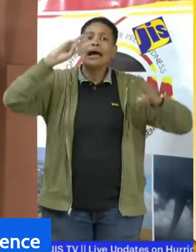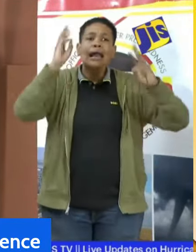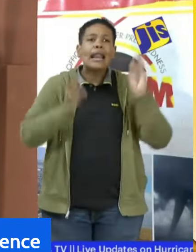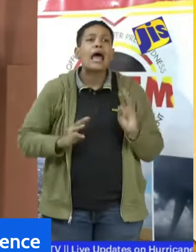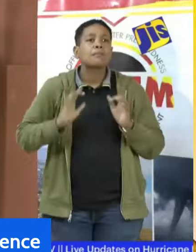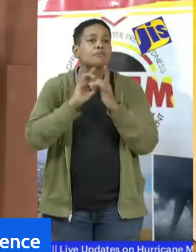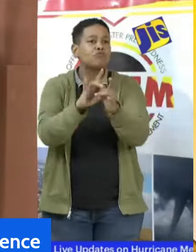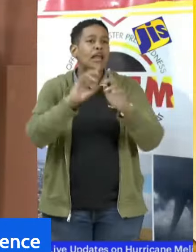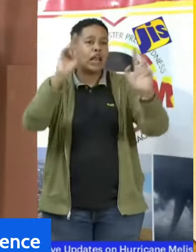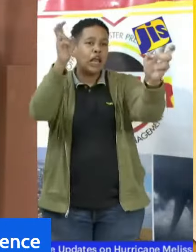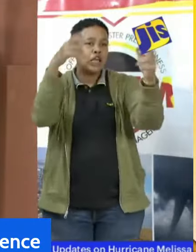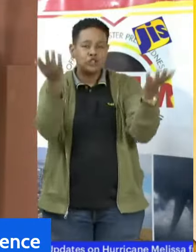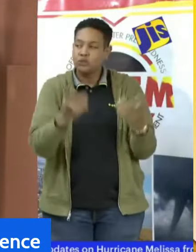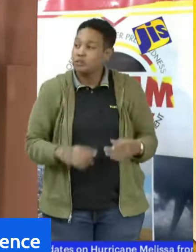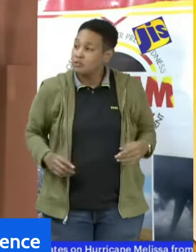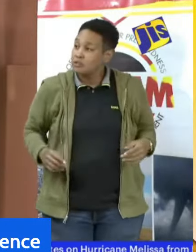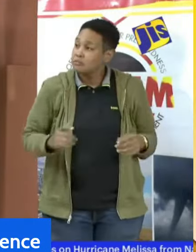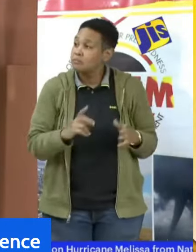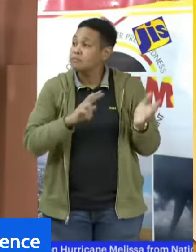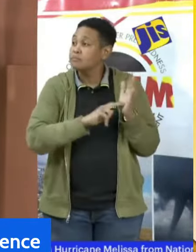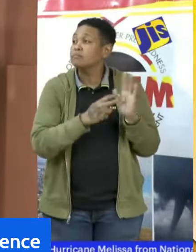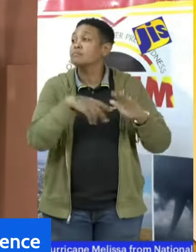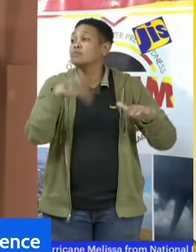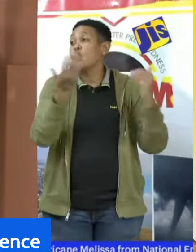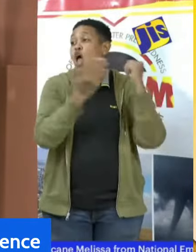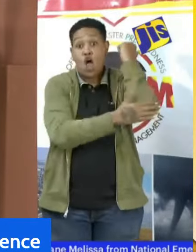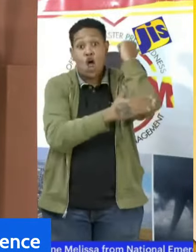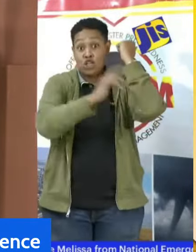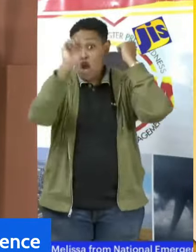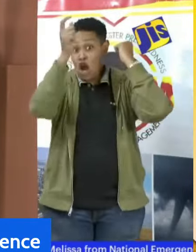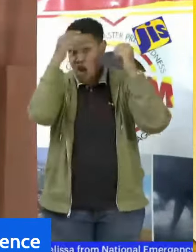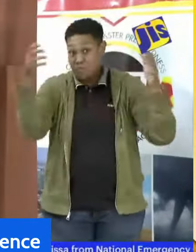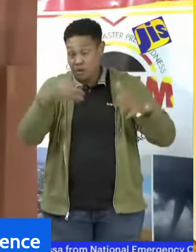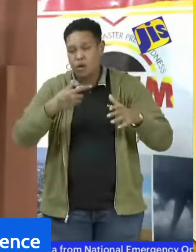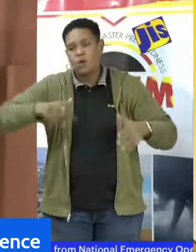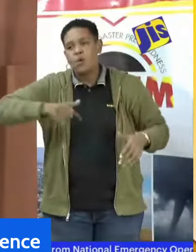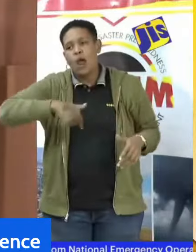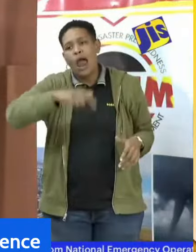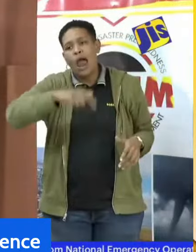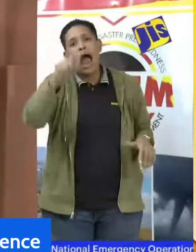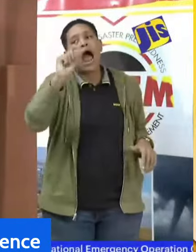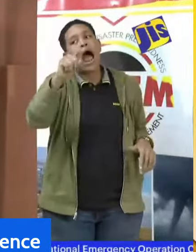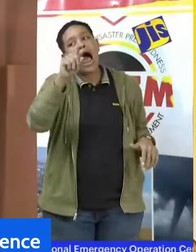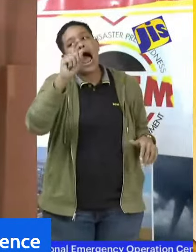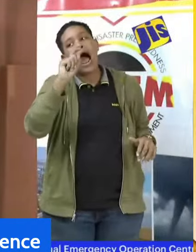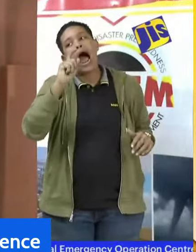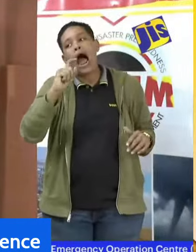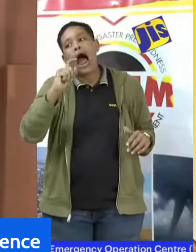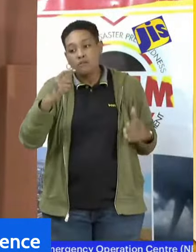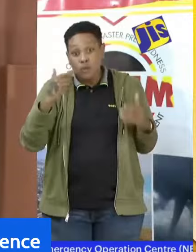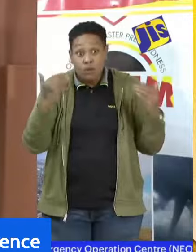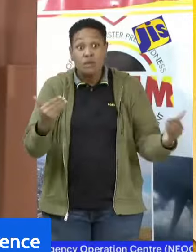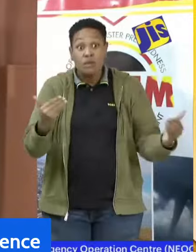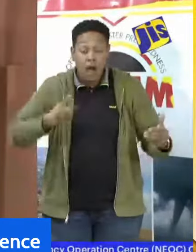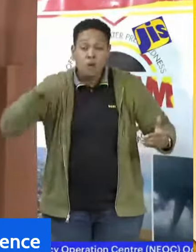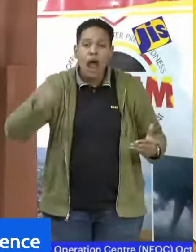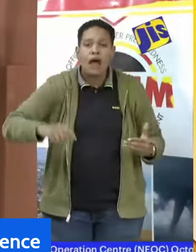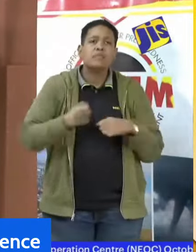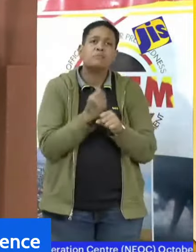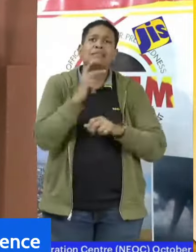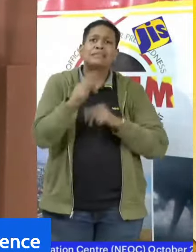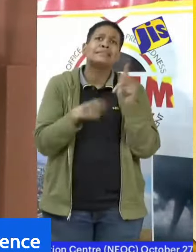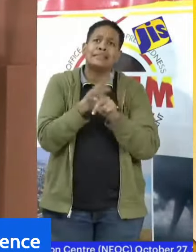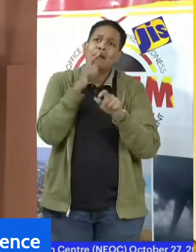climate-related issues. And therefore, as a country, as a government, we have to move and we have to make the kind